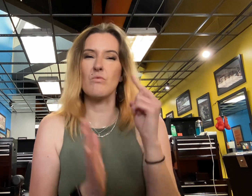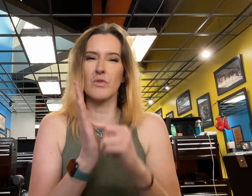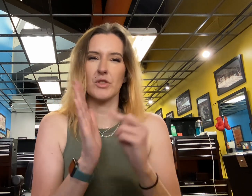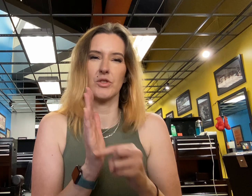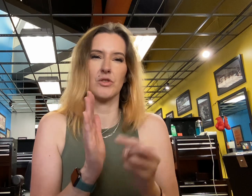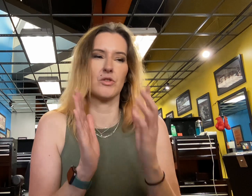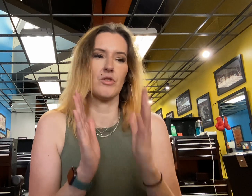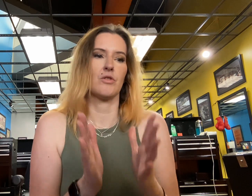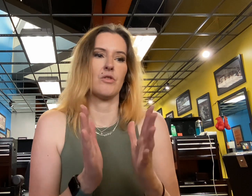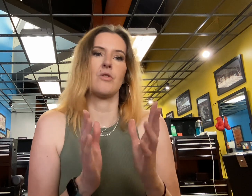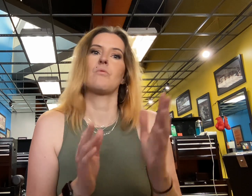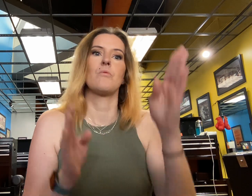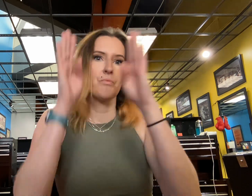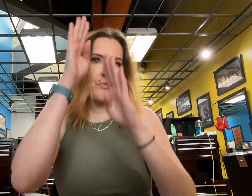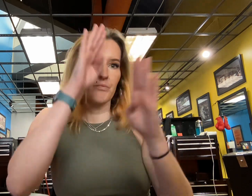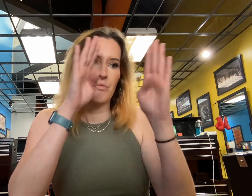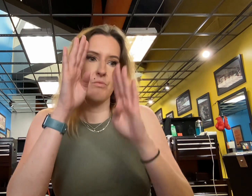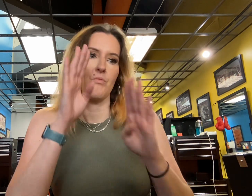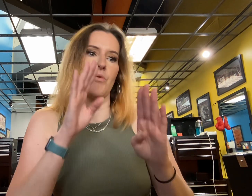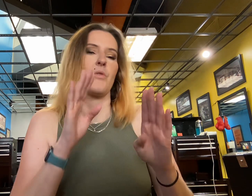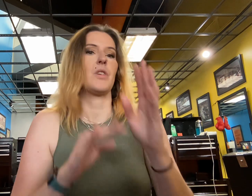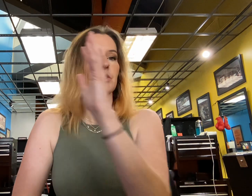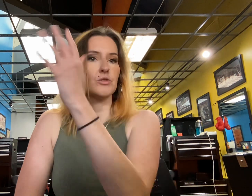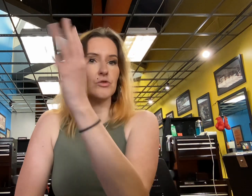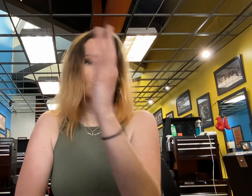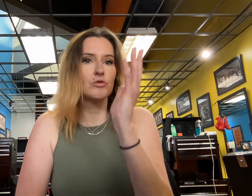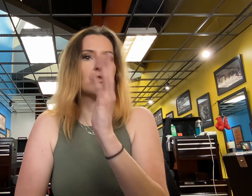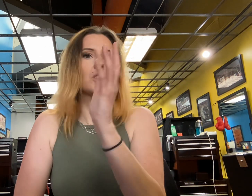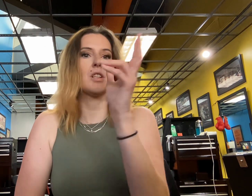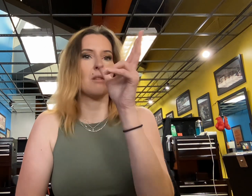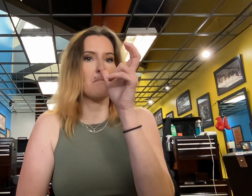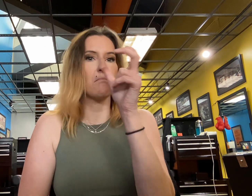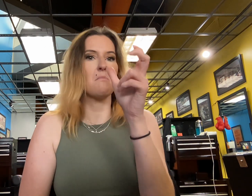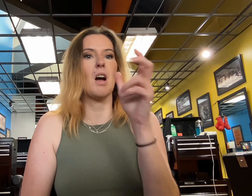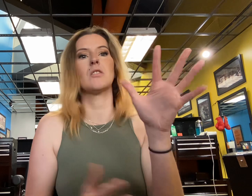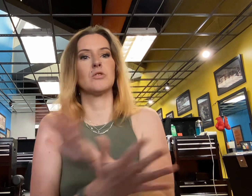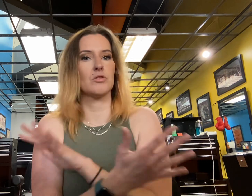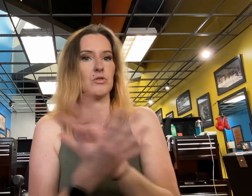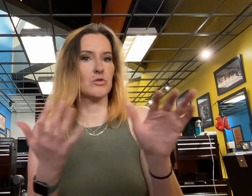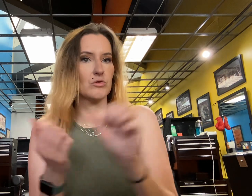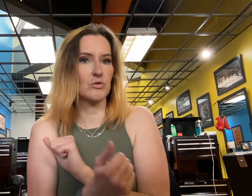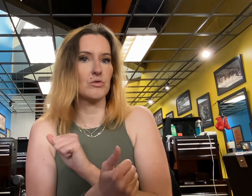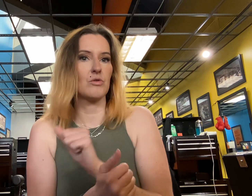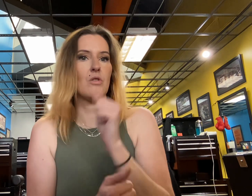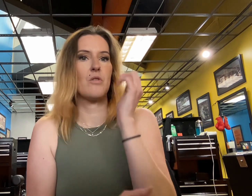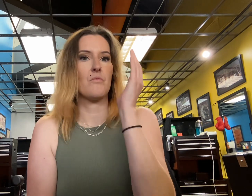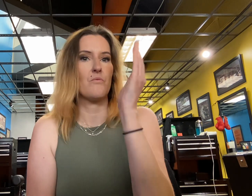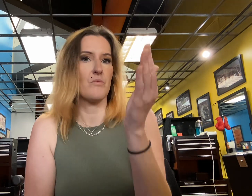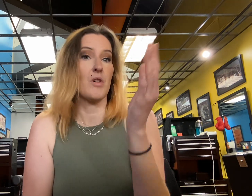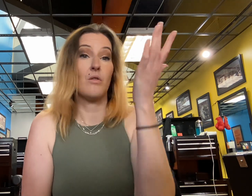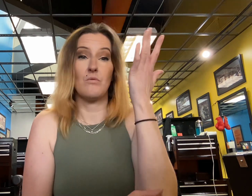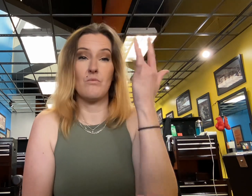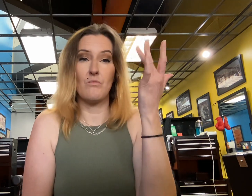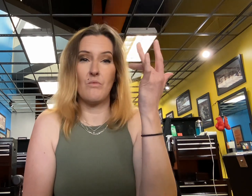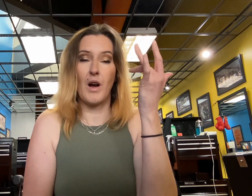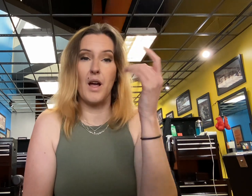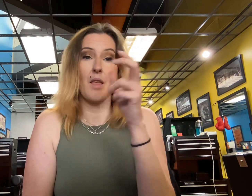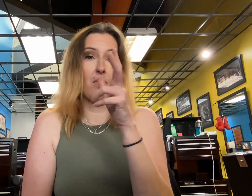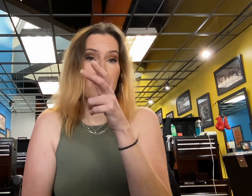these little poking mouth parts called rostrums into a plant which is filled with like sap and nutrients, and they slurp it up.